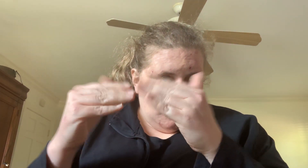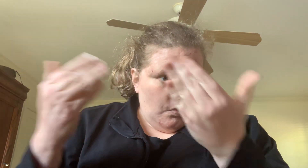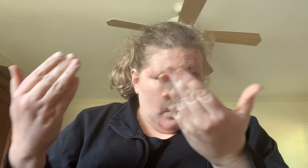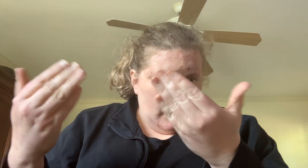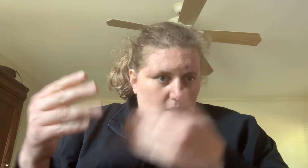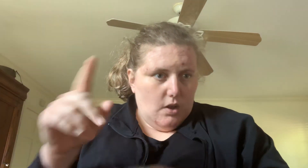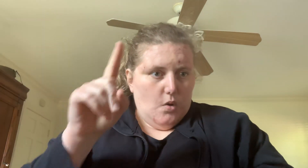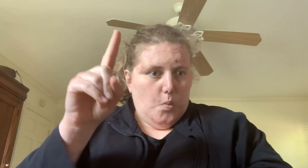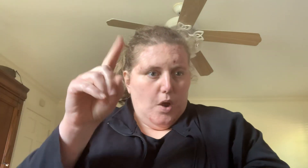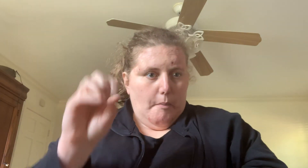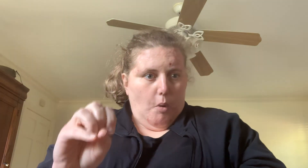1.84